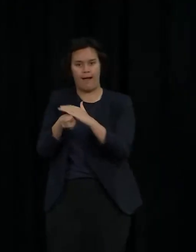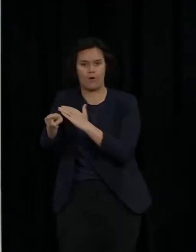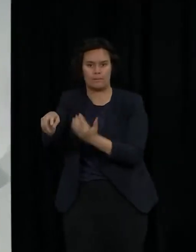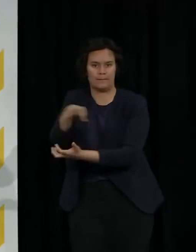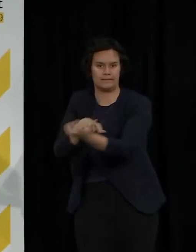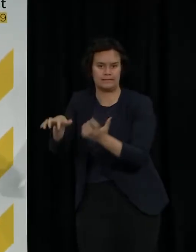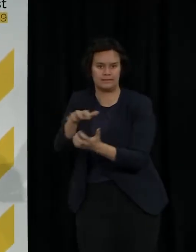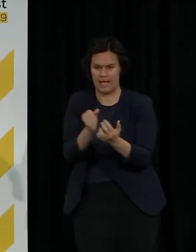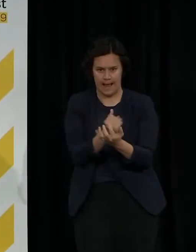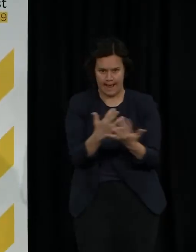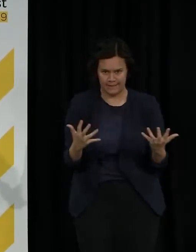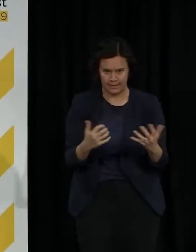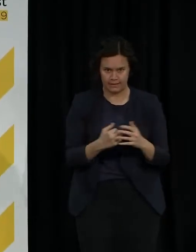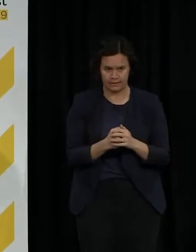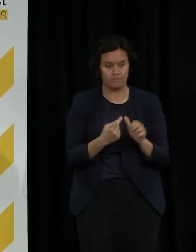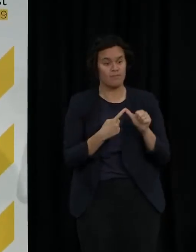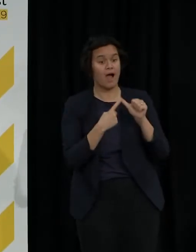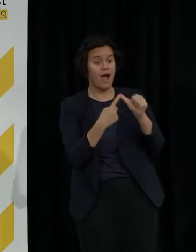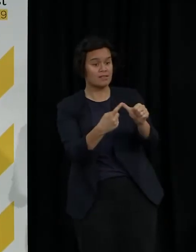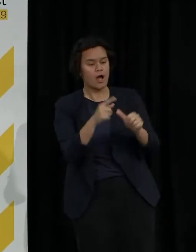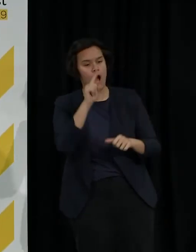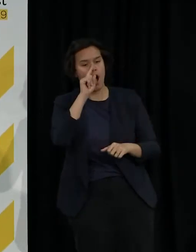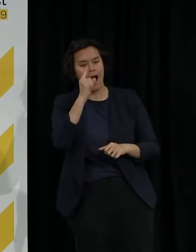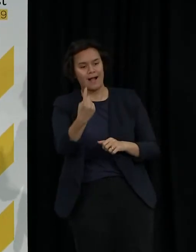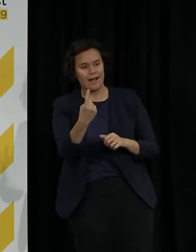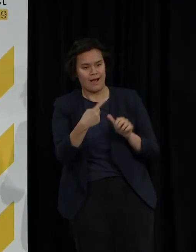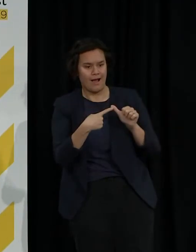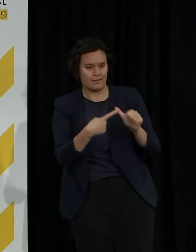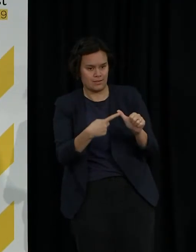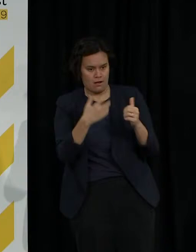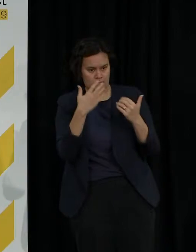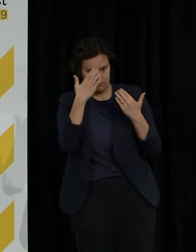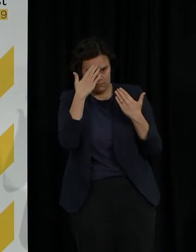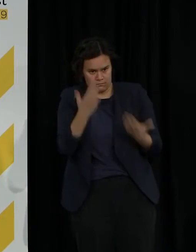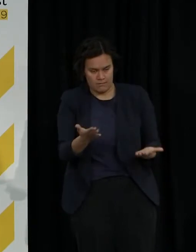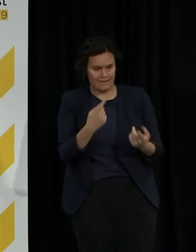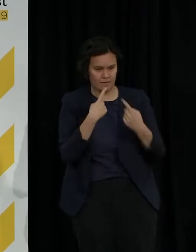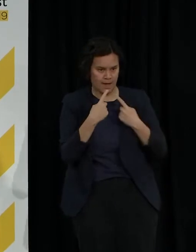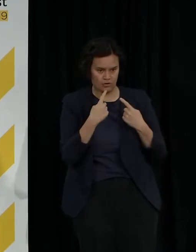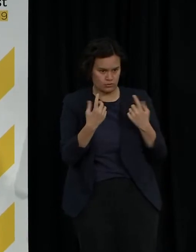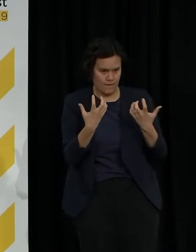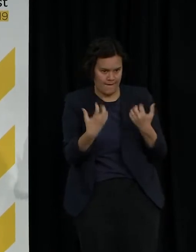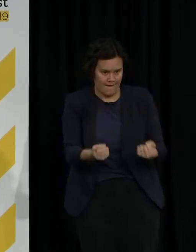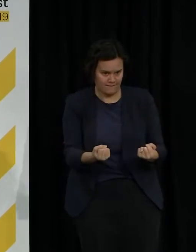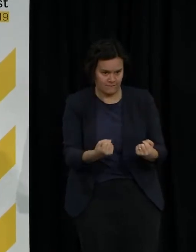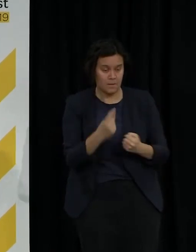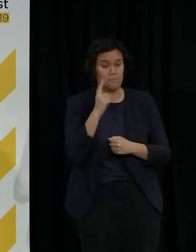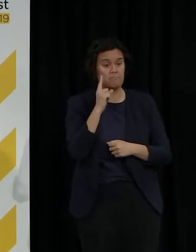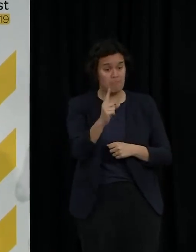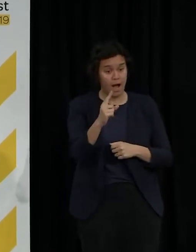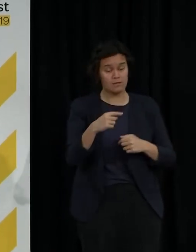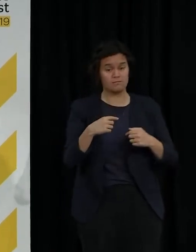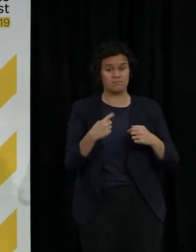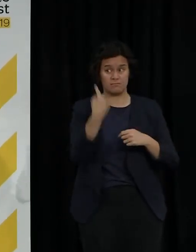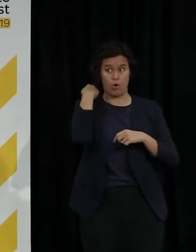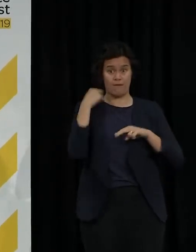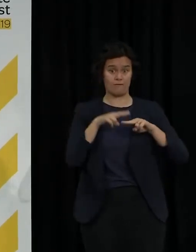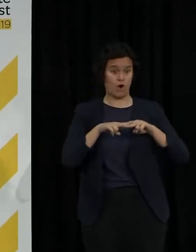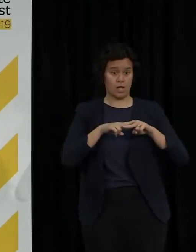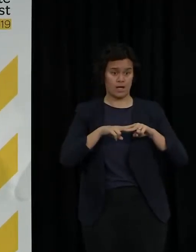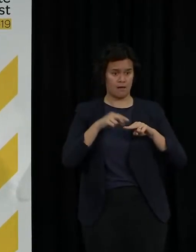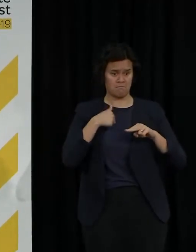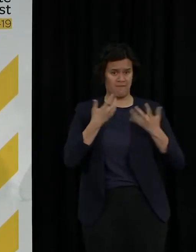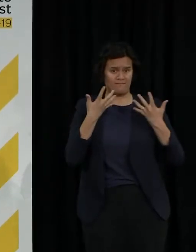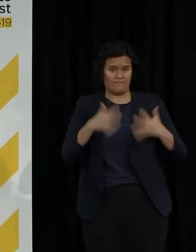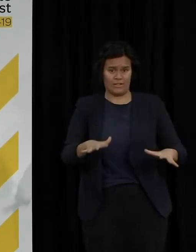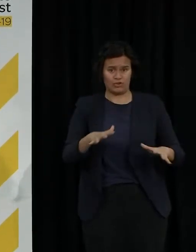but I think I can answer your question, Derek. We've stood on this podium before, I stood here last Friday, and